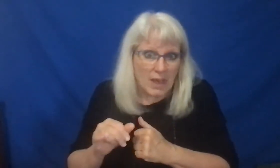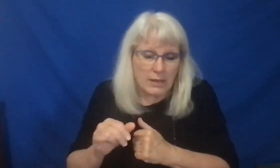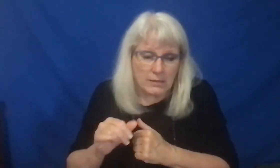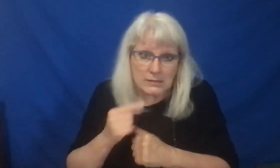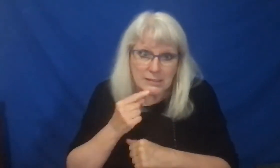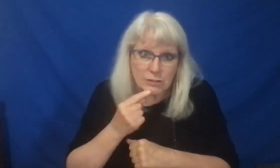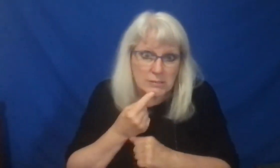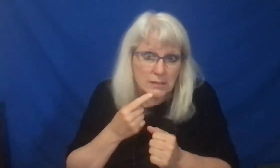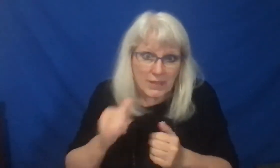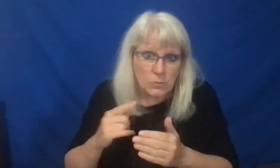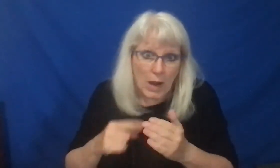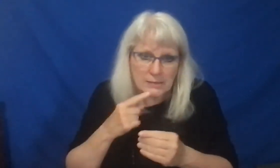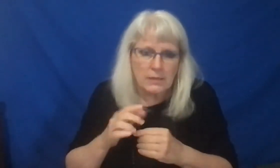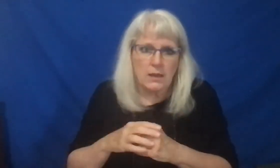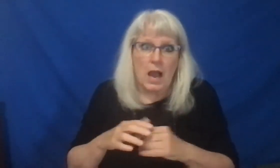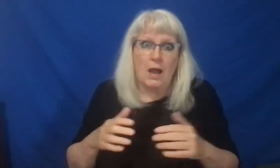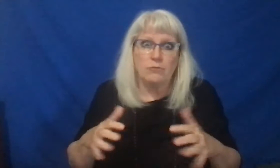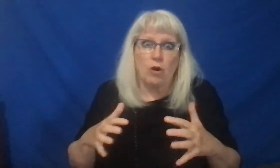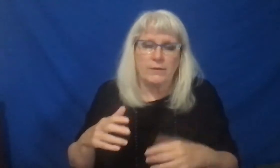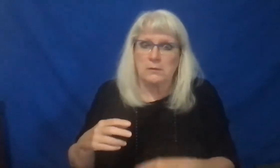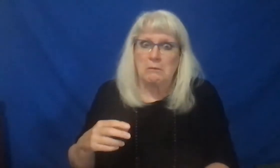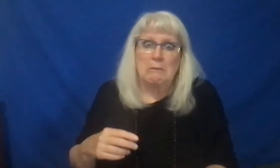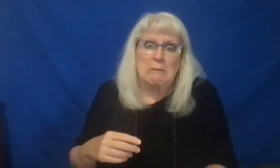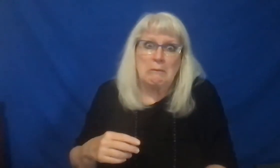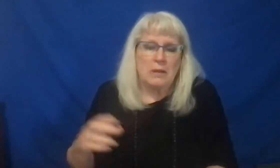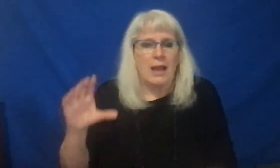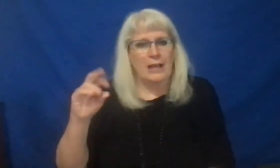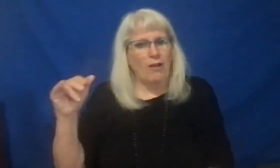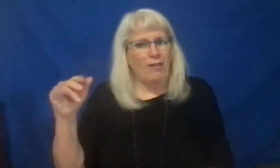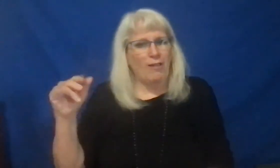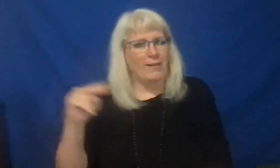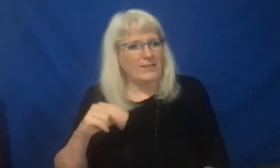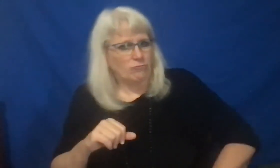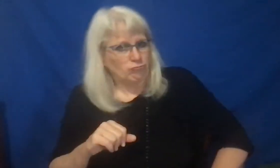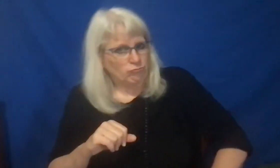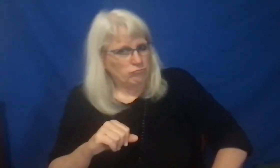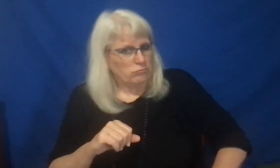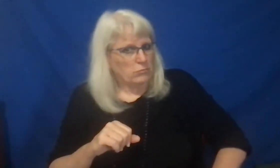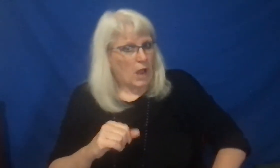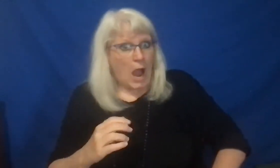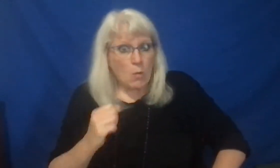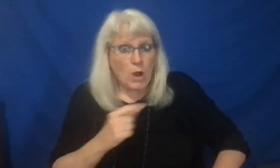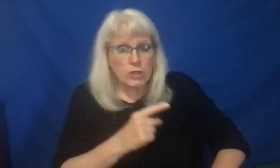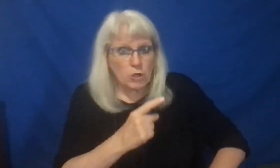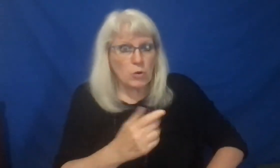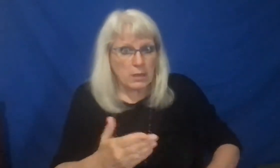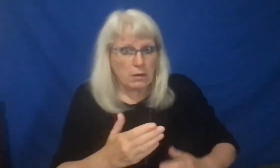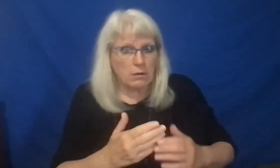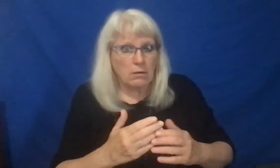And Carolyn looked at me and said, I want you here more than anyone. She